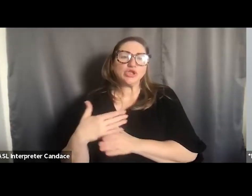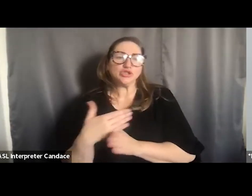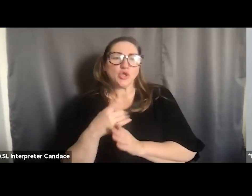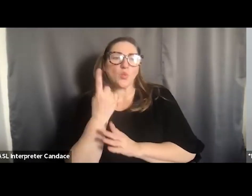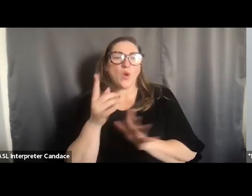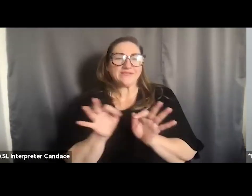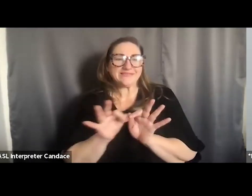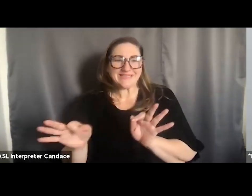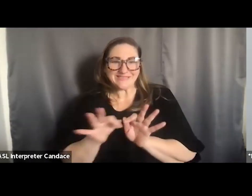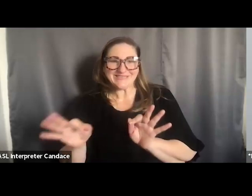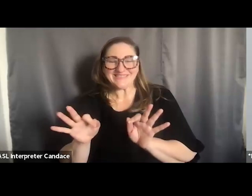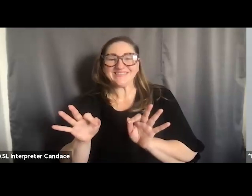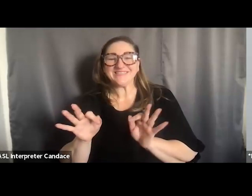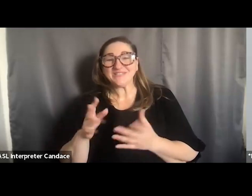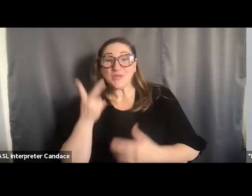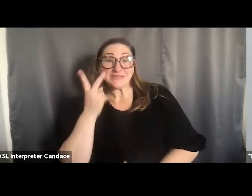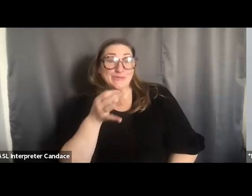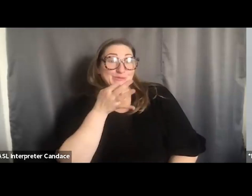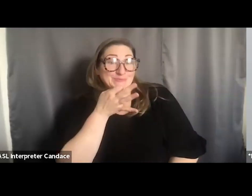chat. So see you all soon.